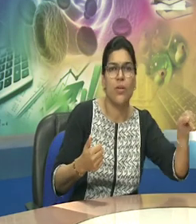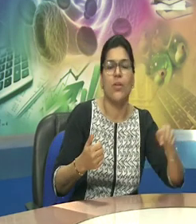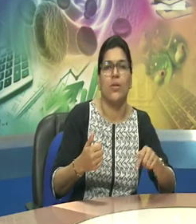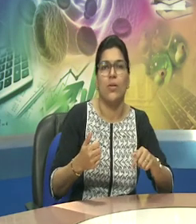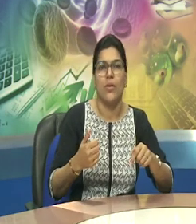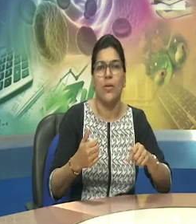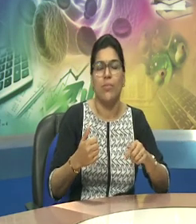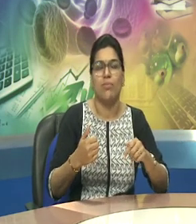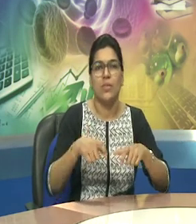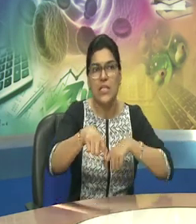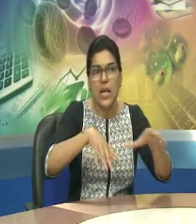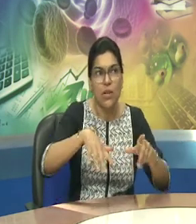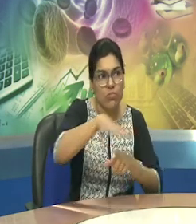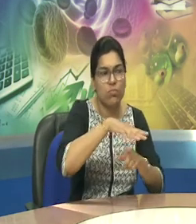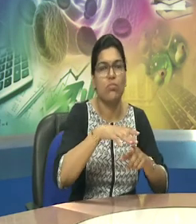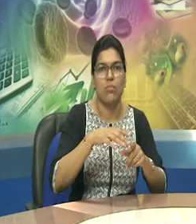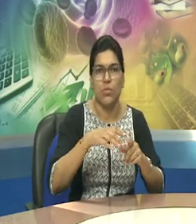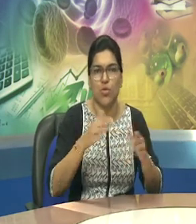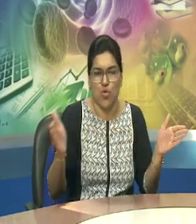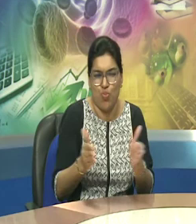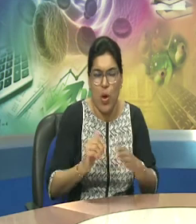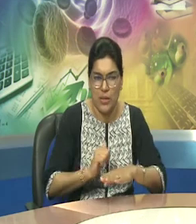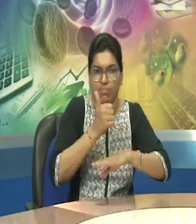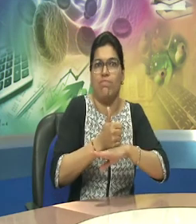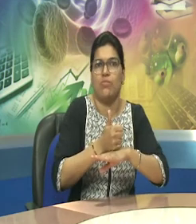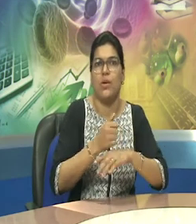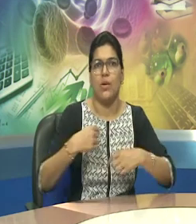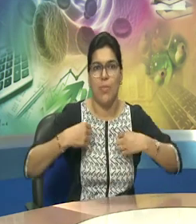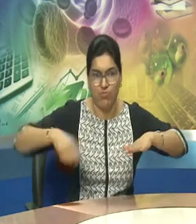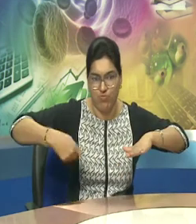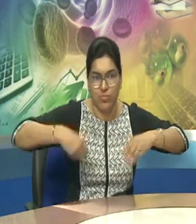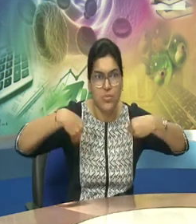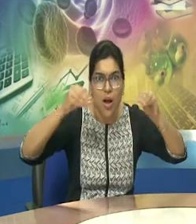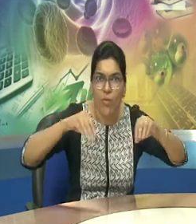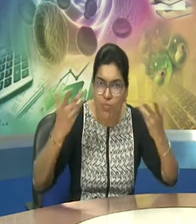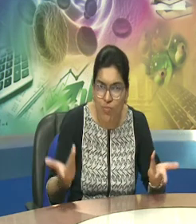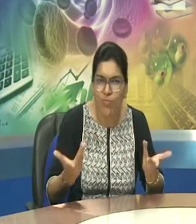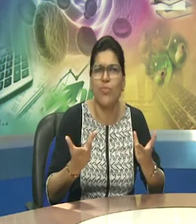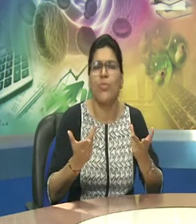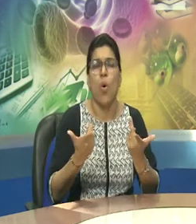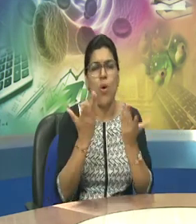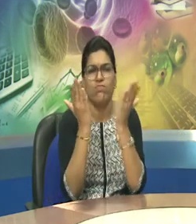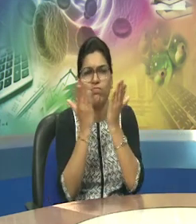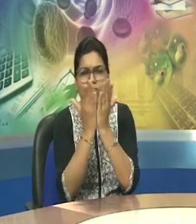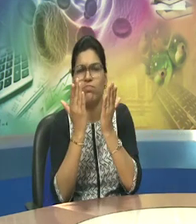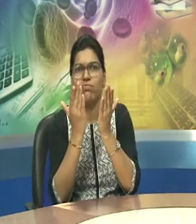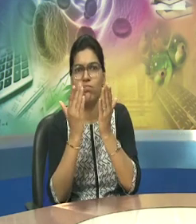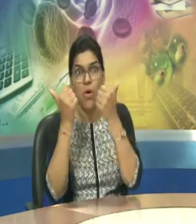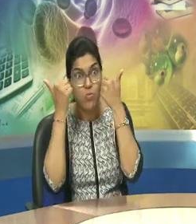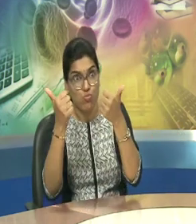Another person who lives in city is want to do a tailor business, he